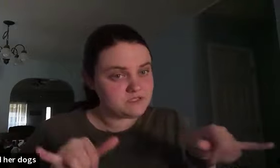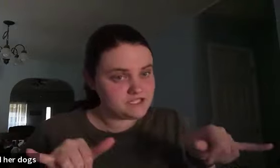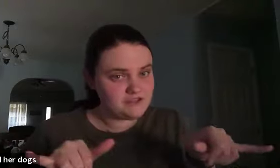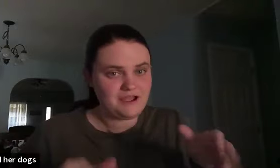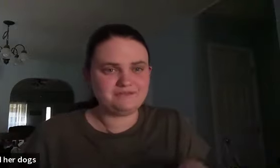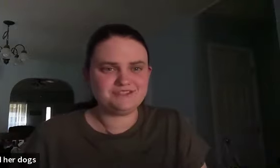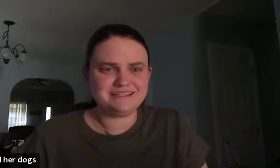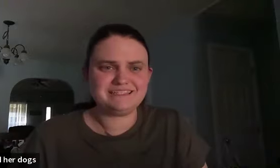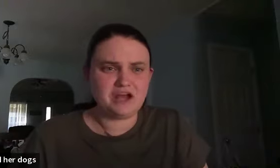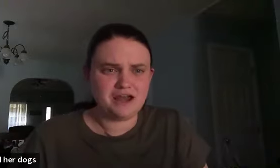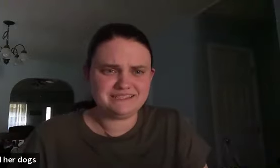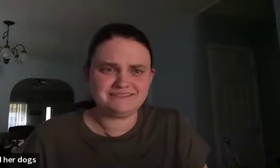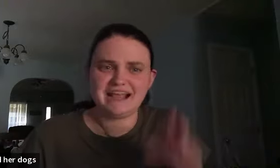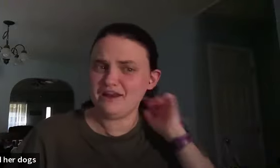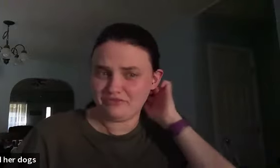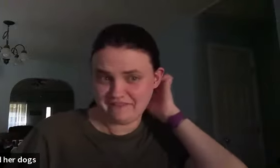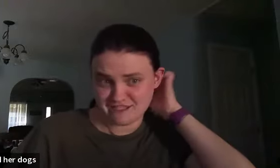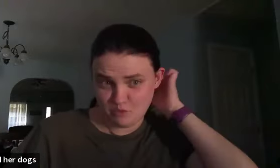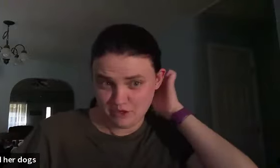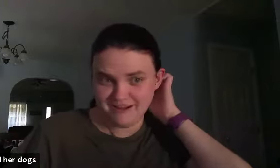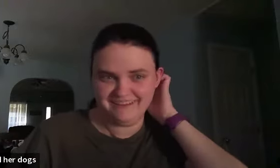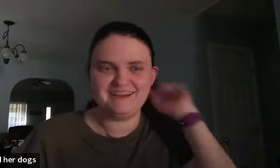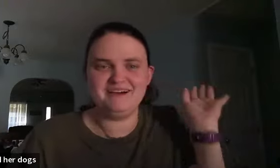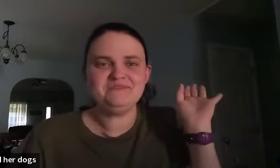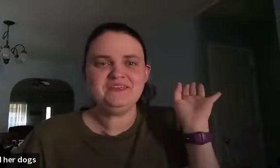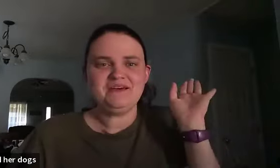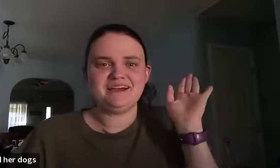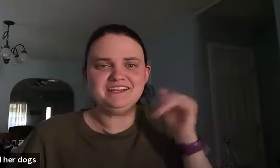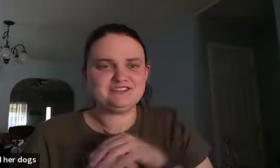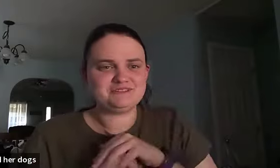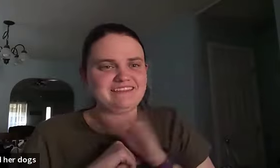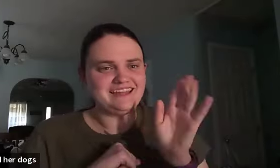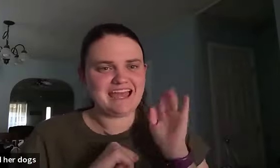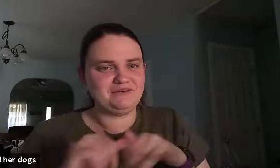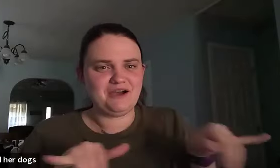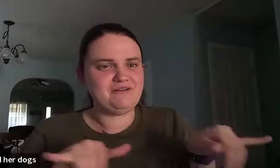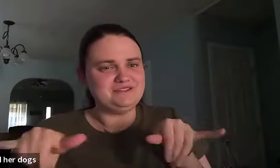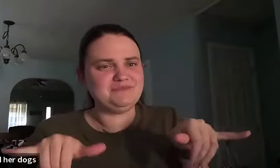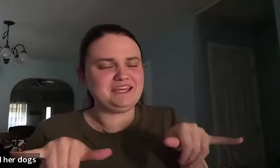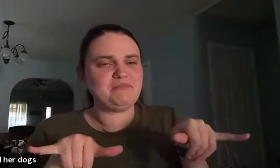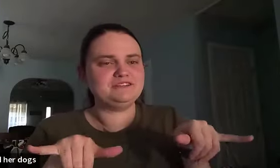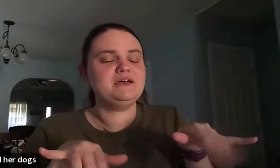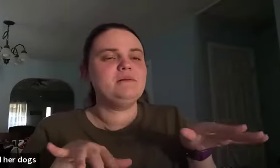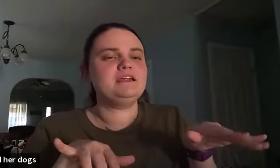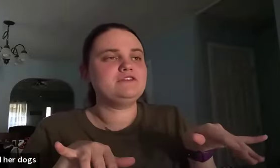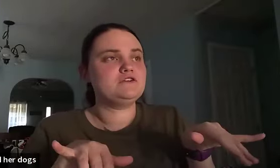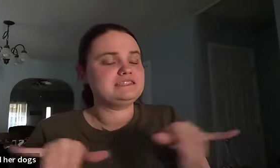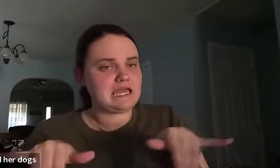of each other. I was trying to say synonymous and I was like, I don't think that's the word. My English was like, I don't know. I'm just making up words. But if they're the